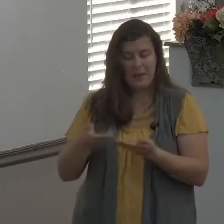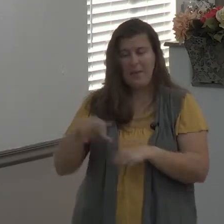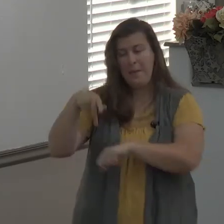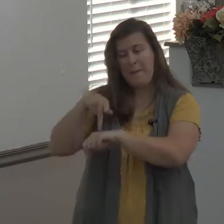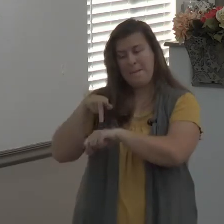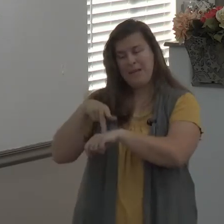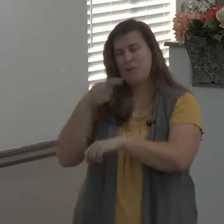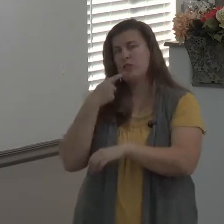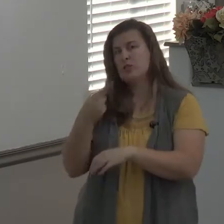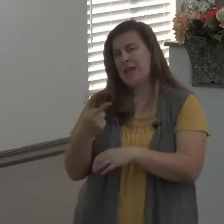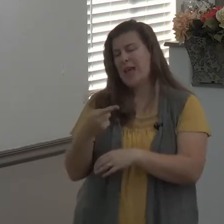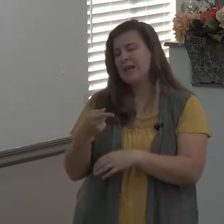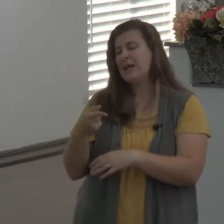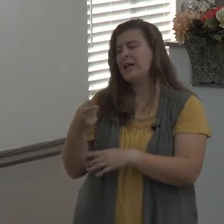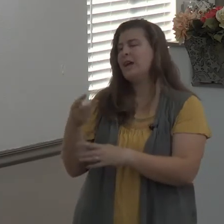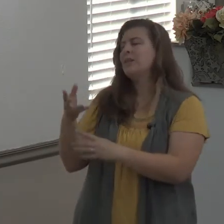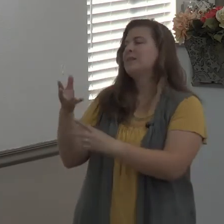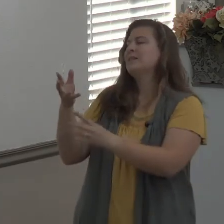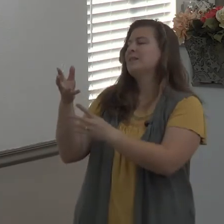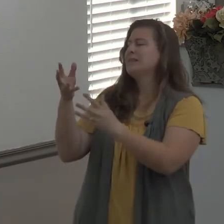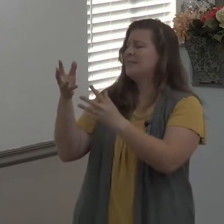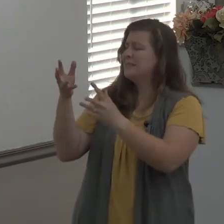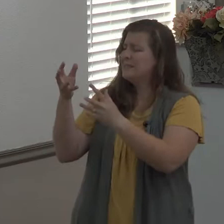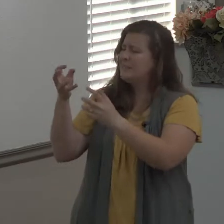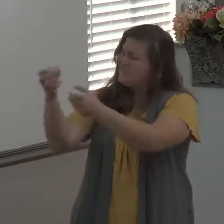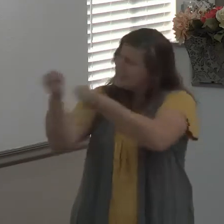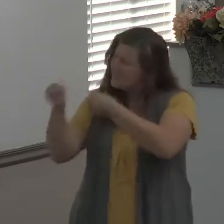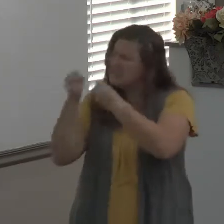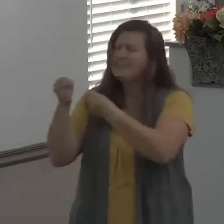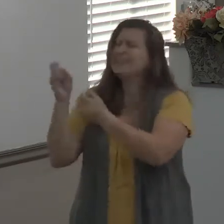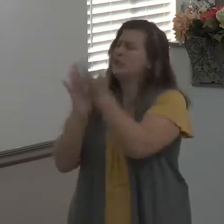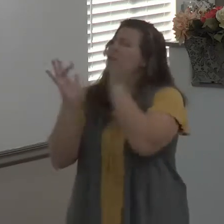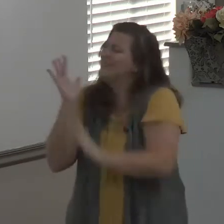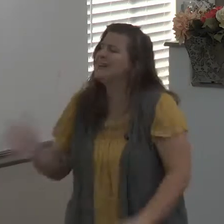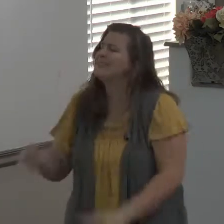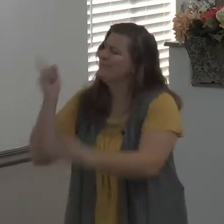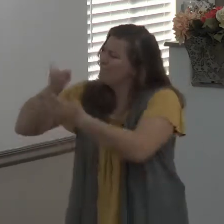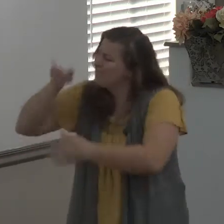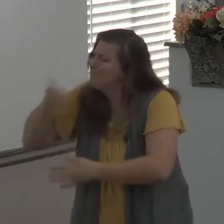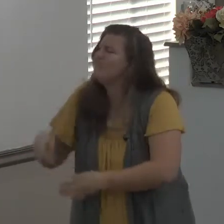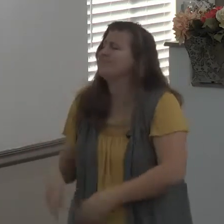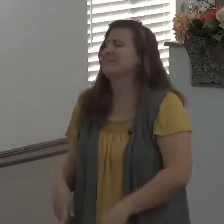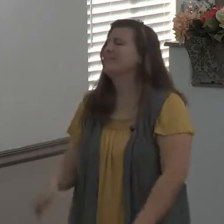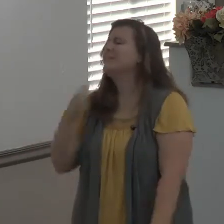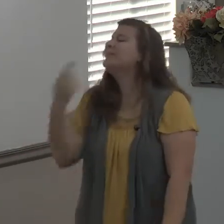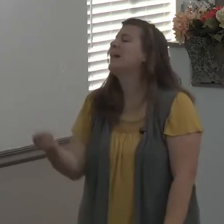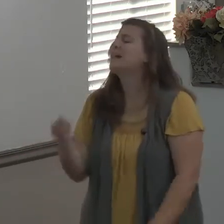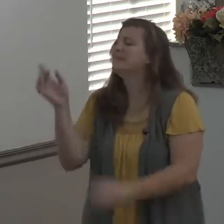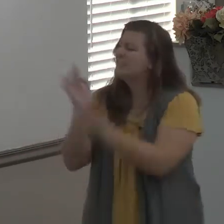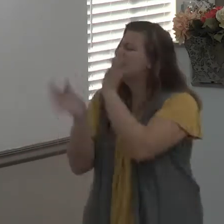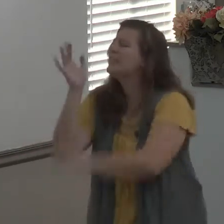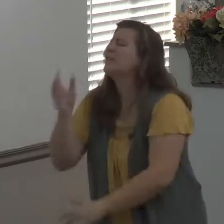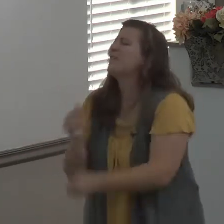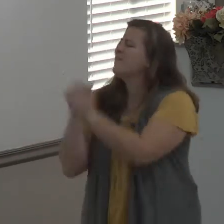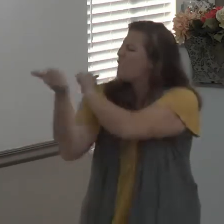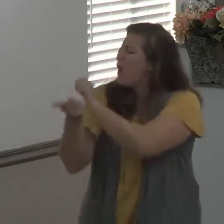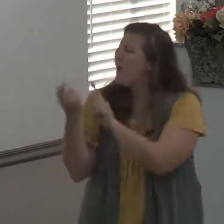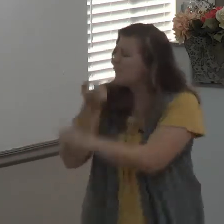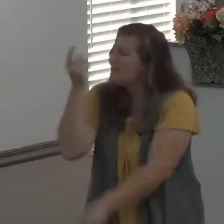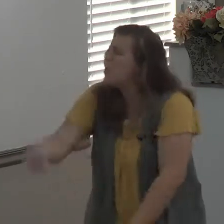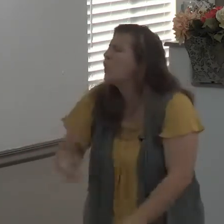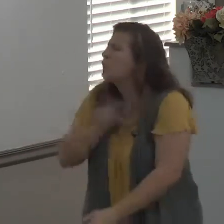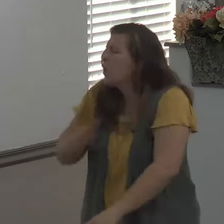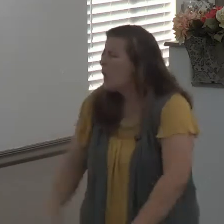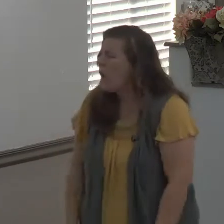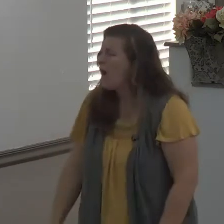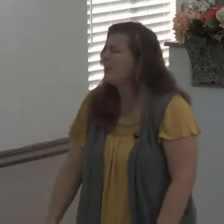does what we would do. He says in verse 22, then Peter took Jesus, and began to rebuke